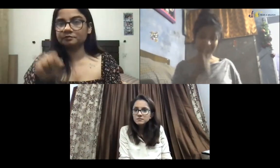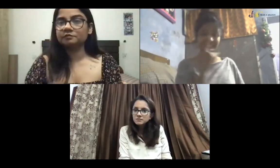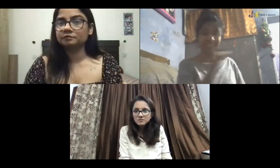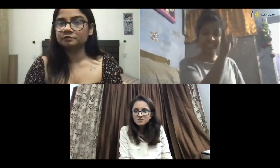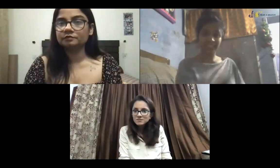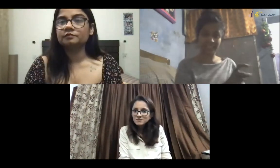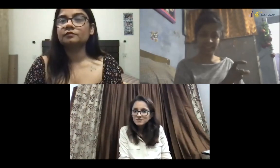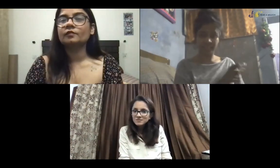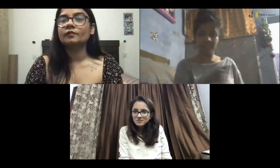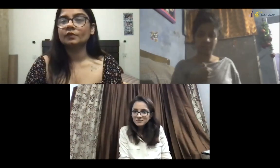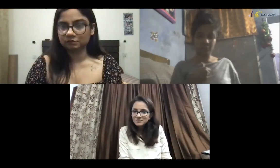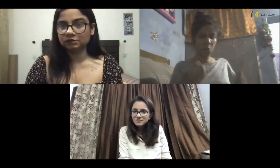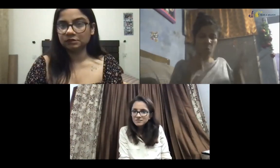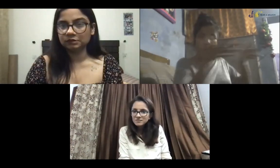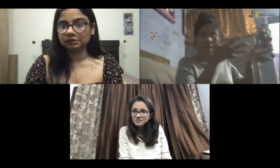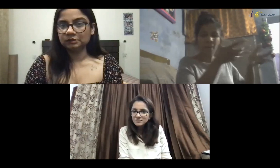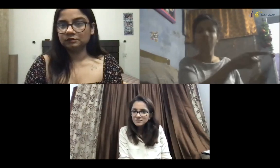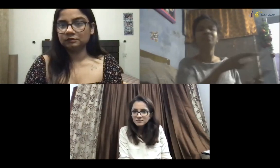support?